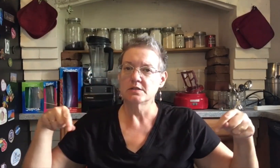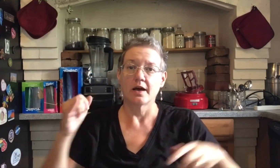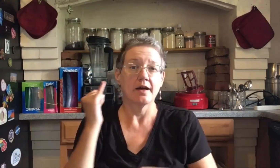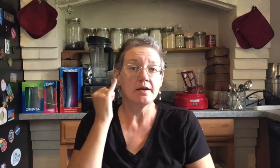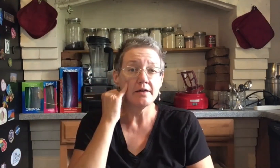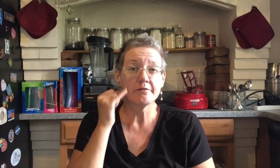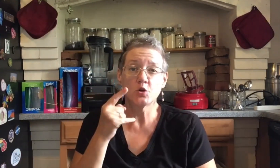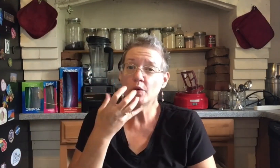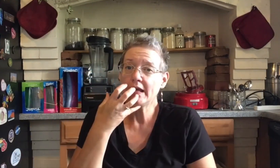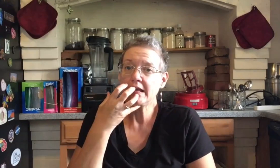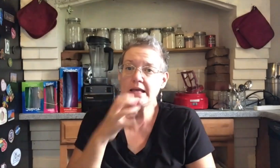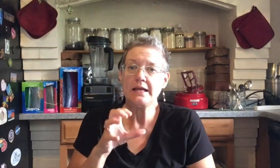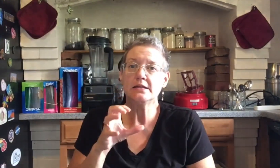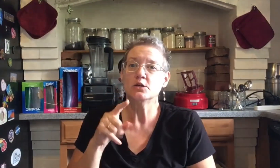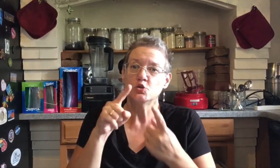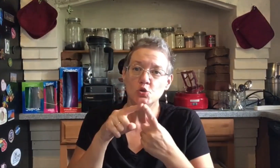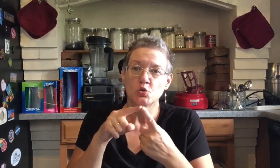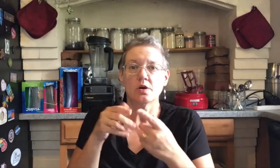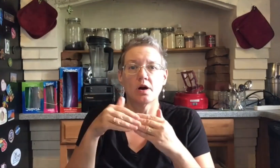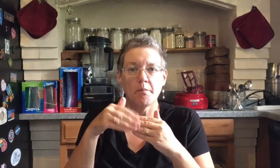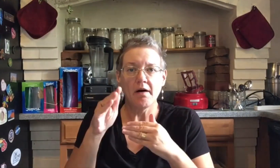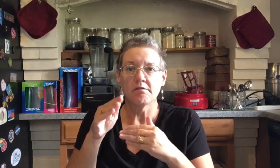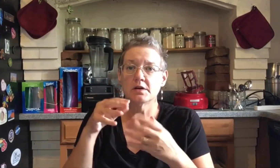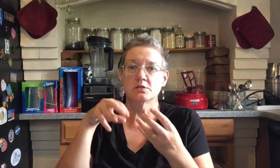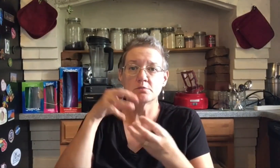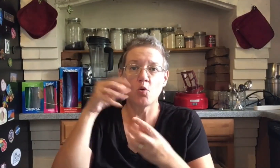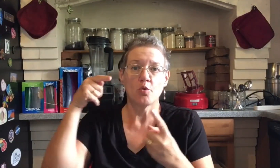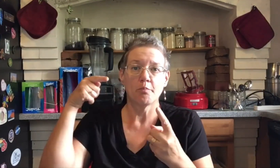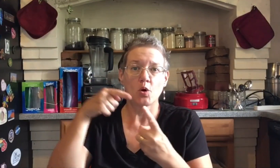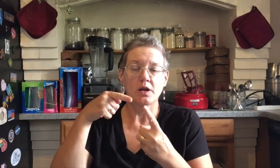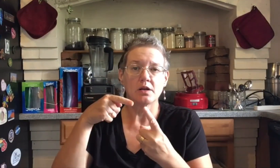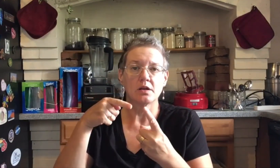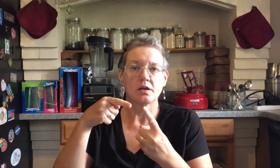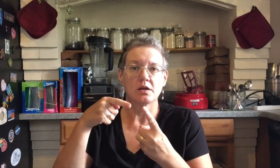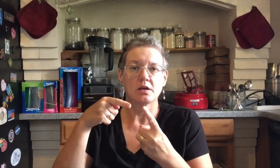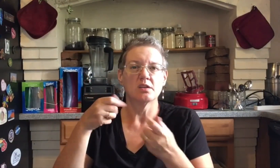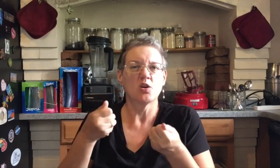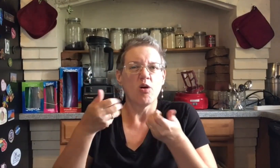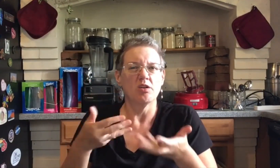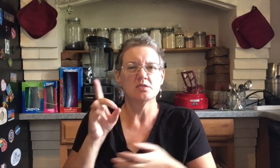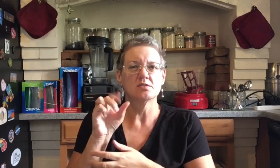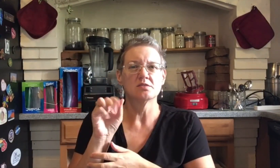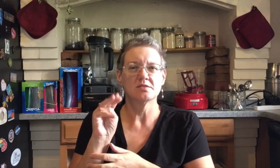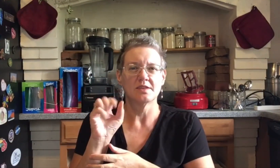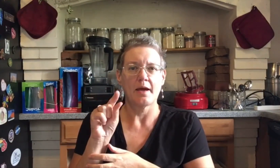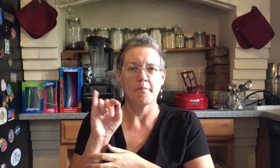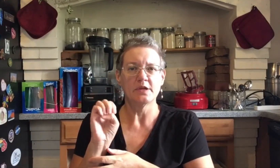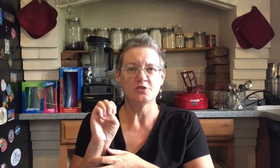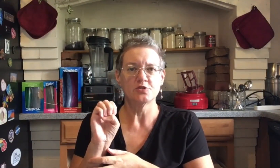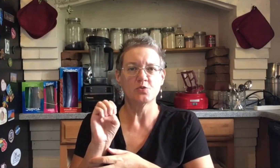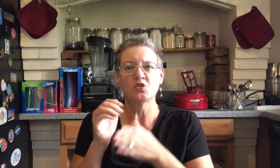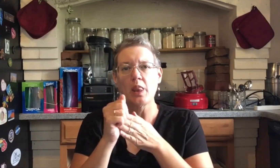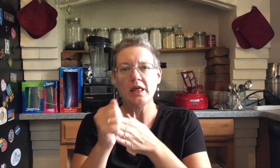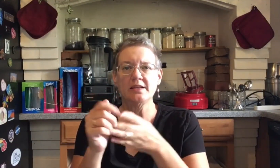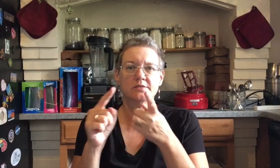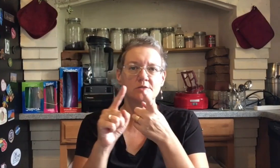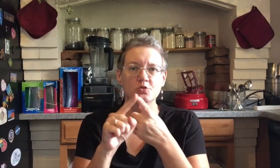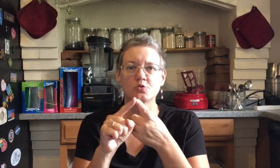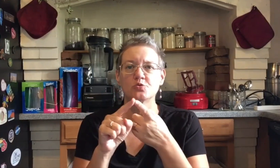it varies. If you heat oil to above the smoke point, it causes damage,